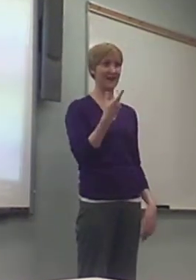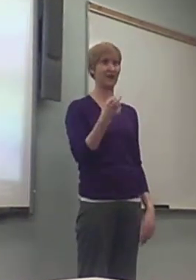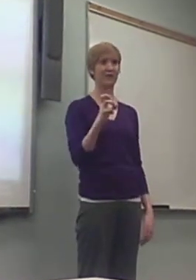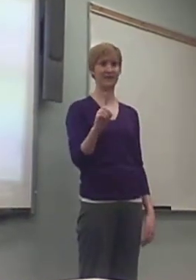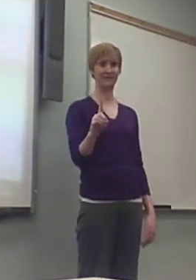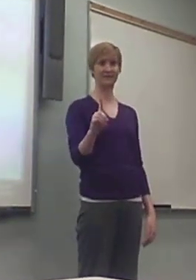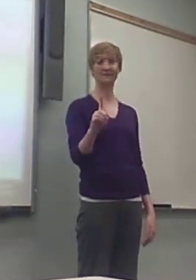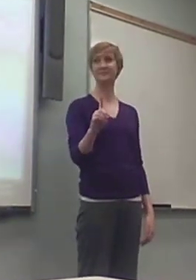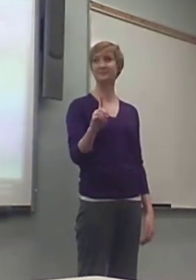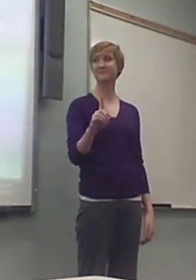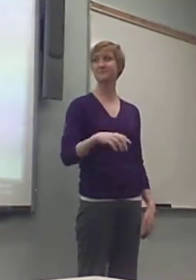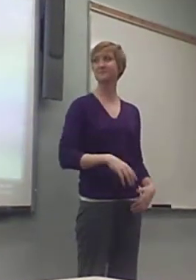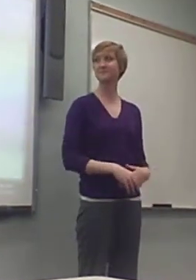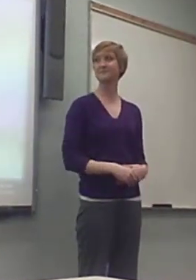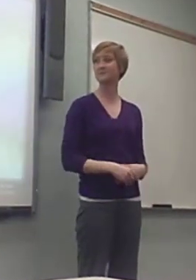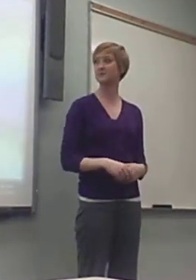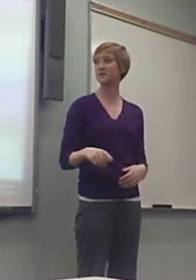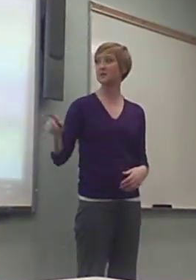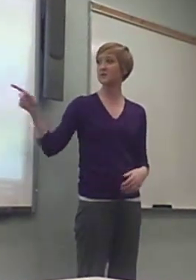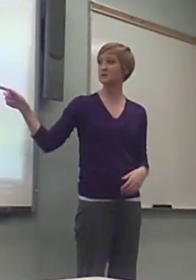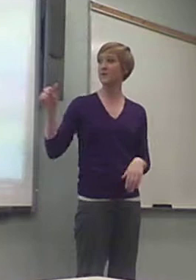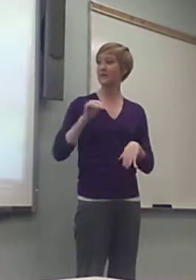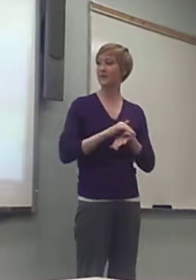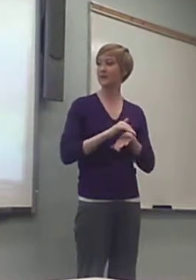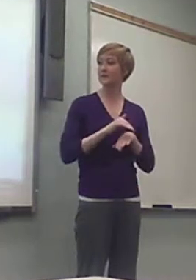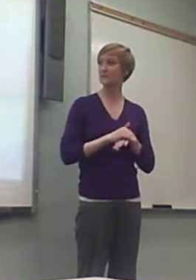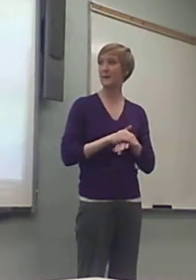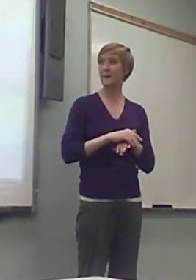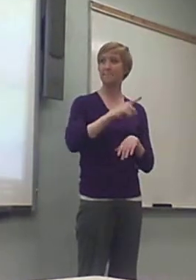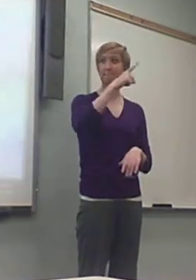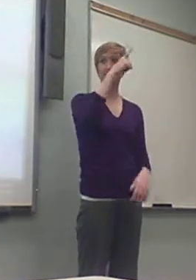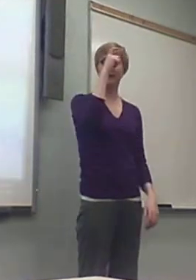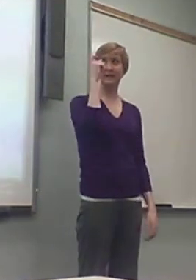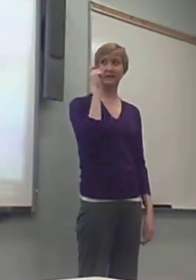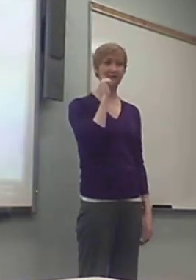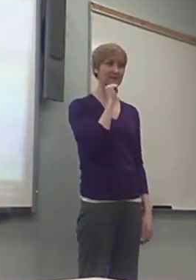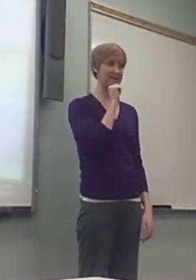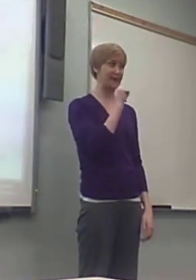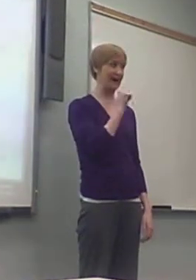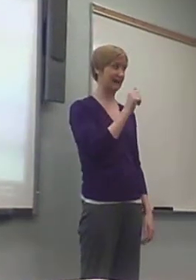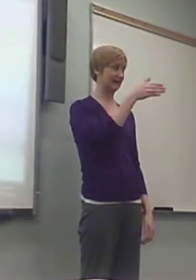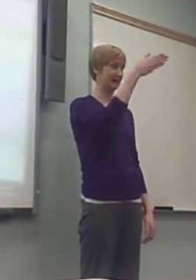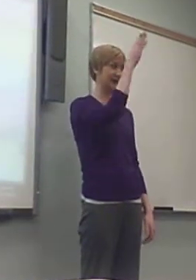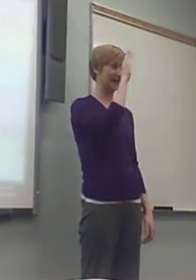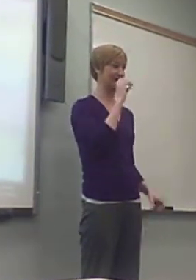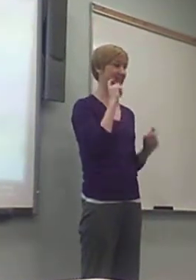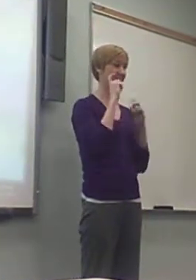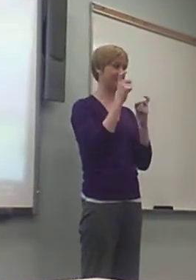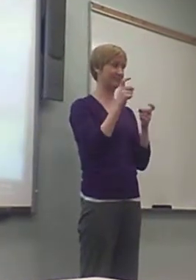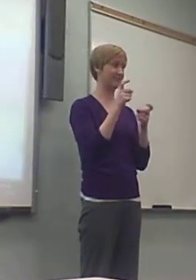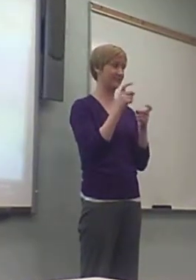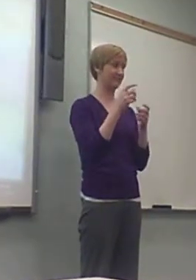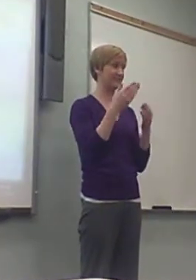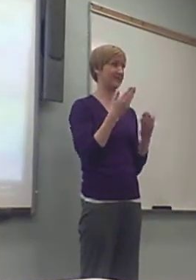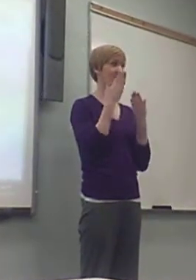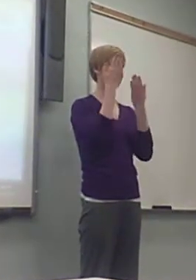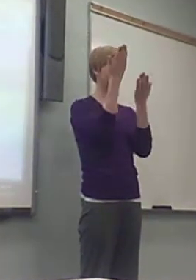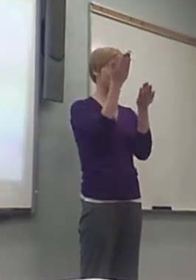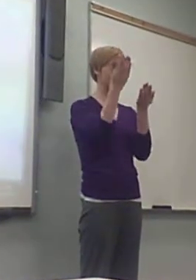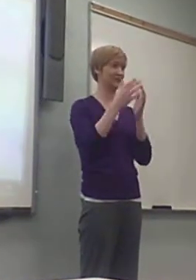he says, because he did not give God the glory. Okay, so I want you to focus on that as